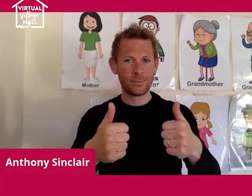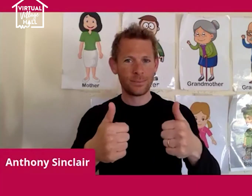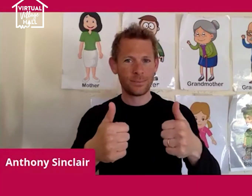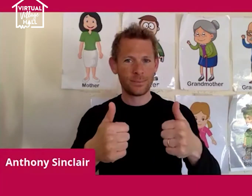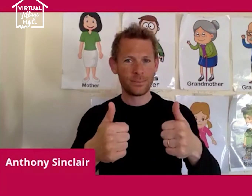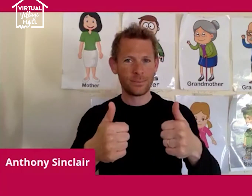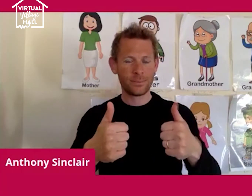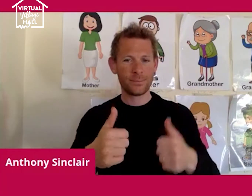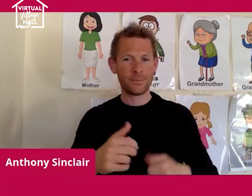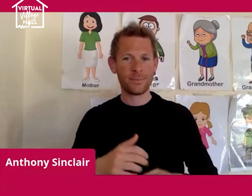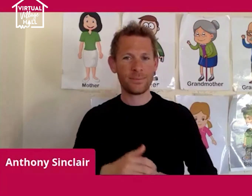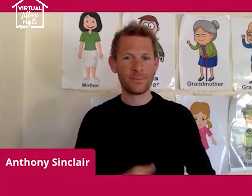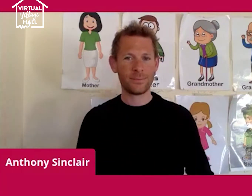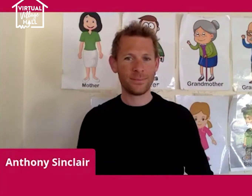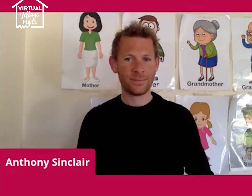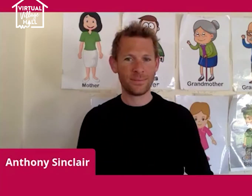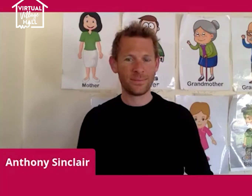How are you?